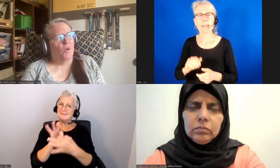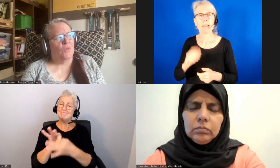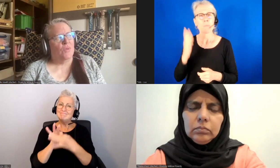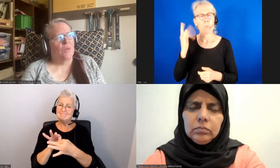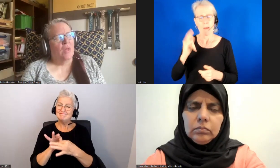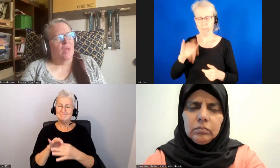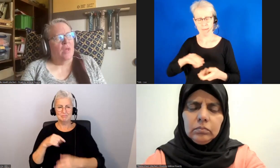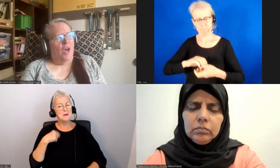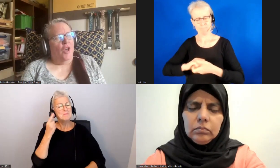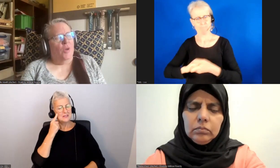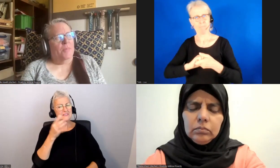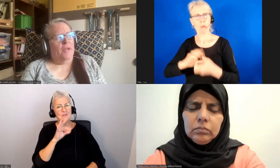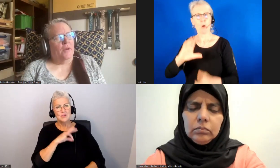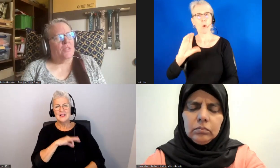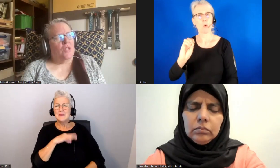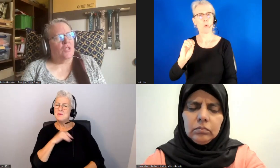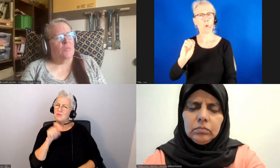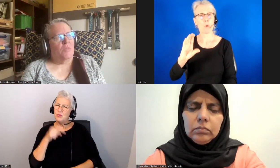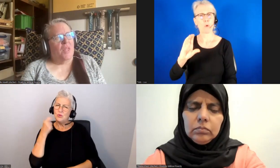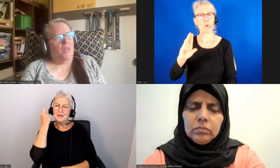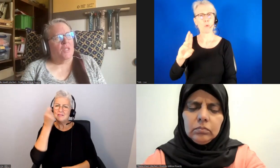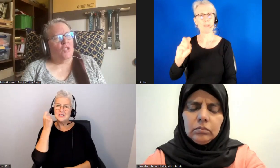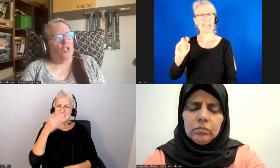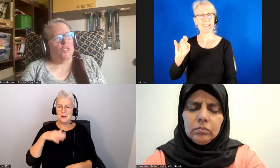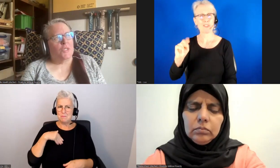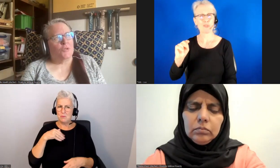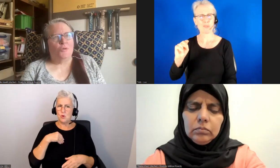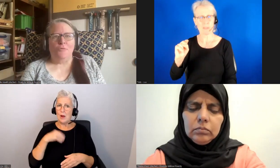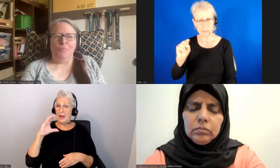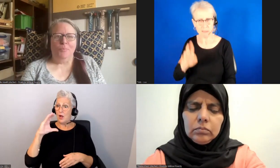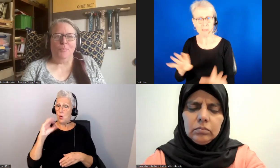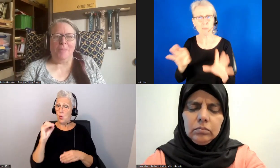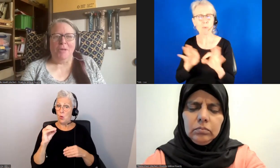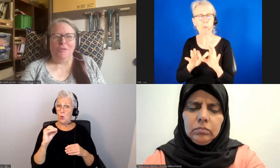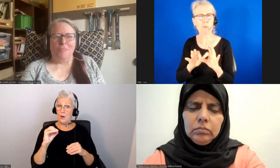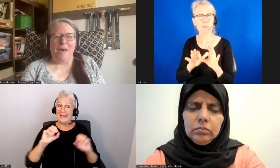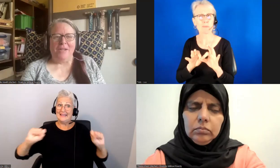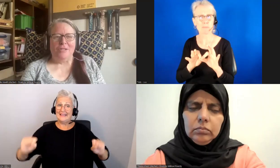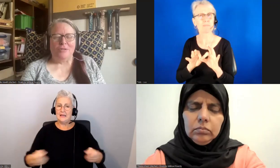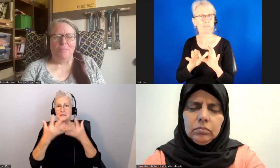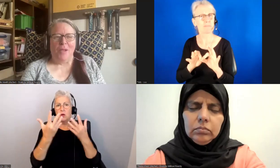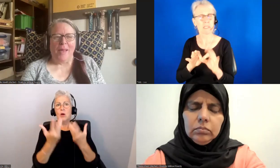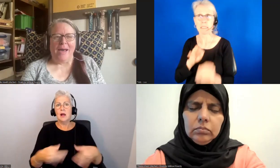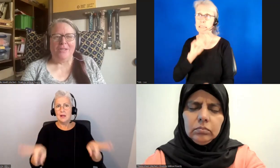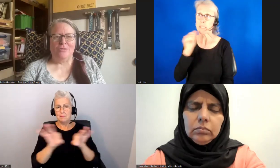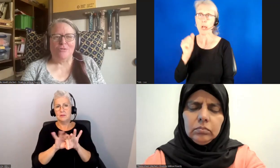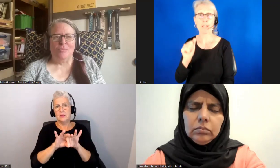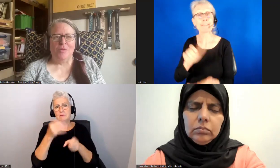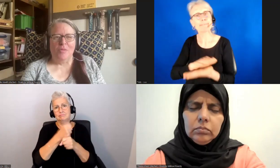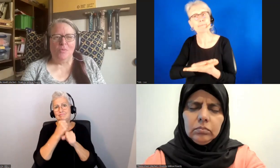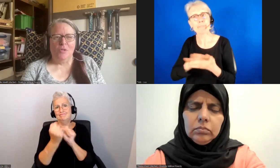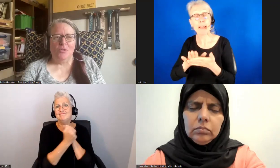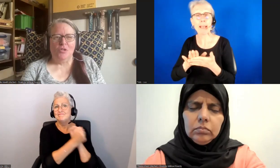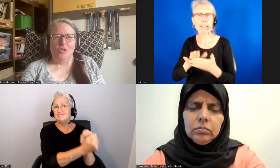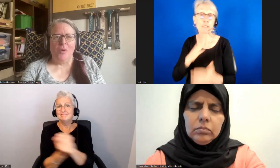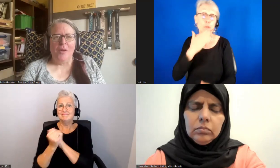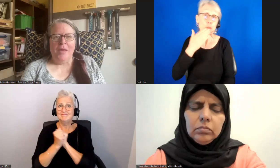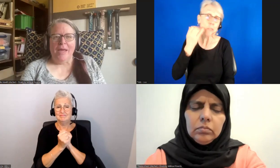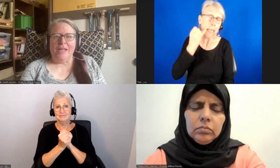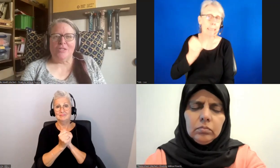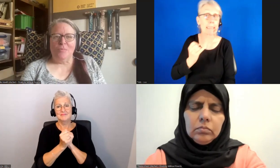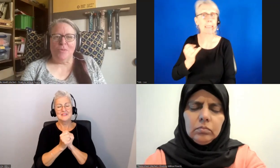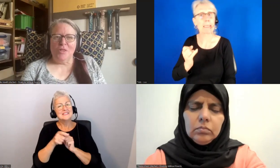is important. It's not something that's just sort of maybe good manners and polite or something that we should